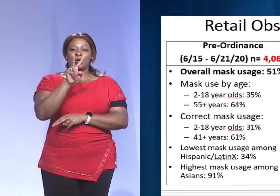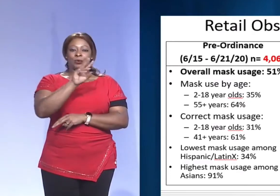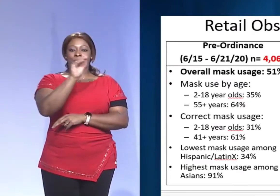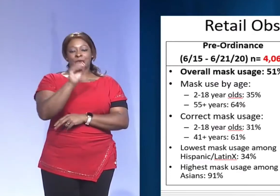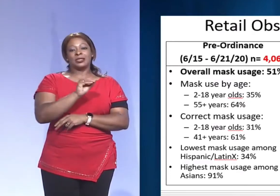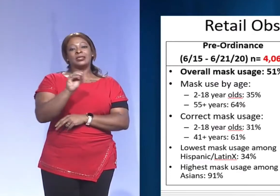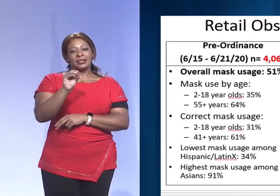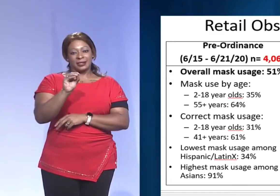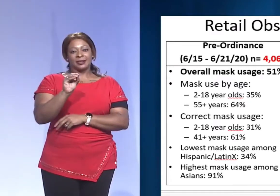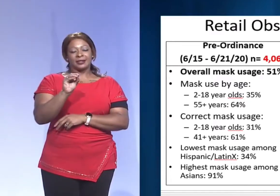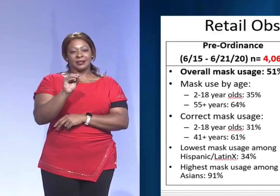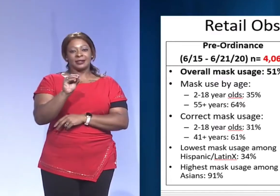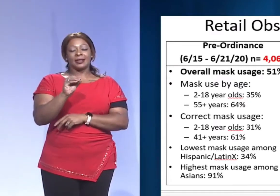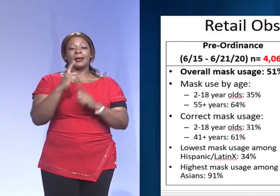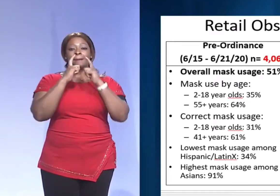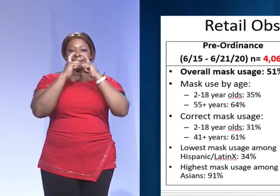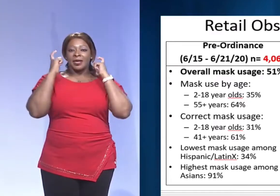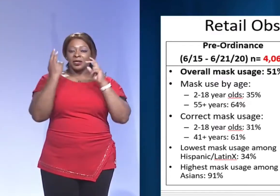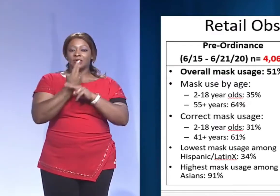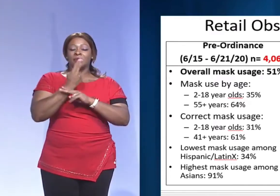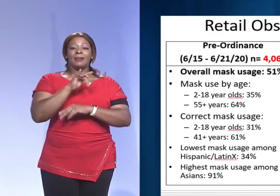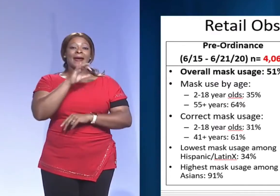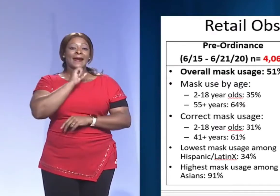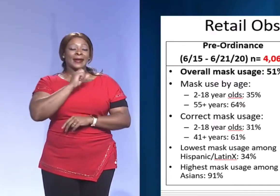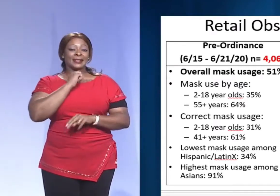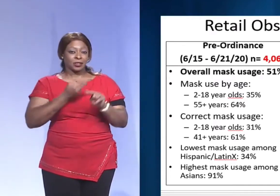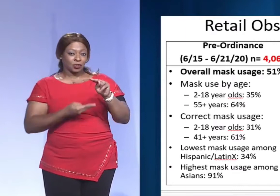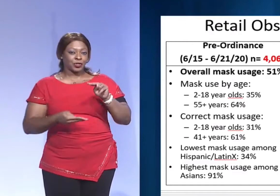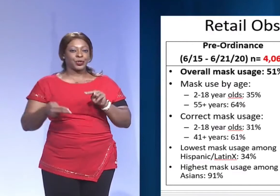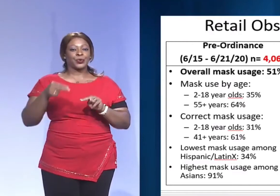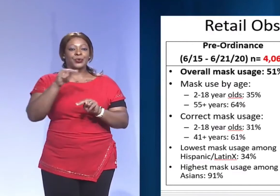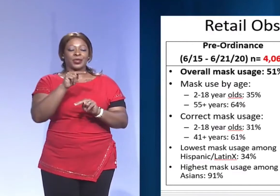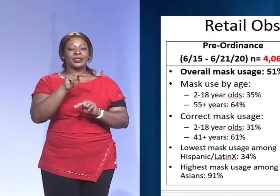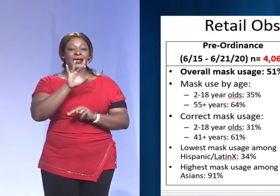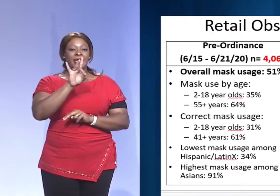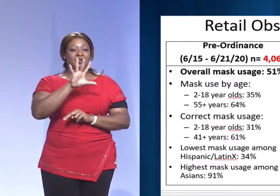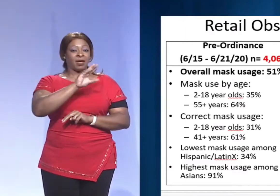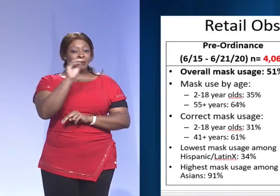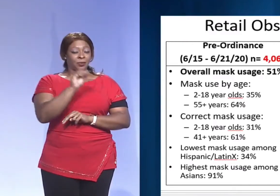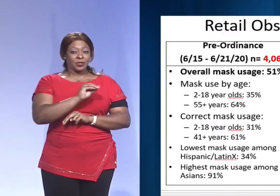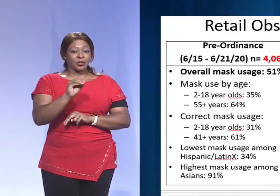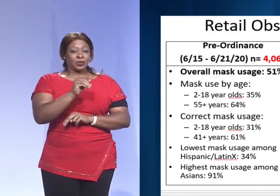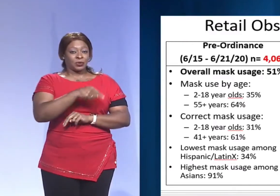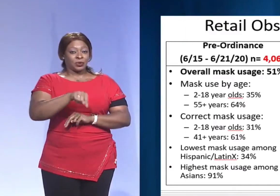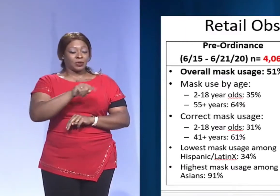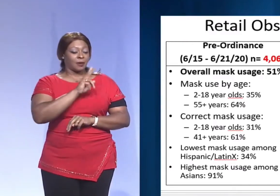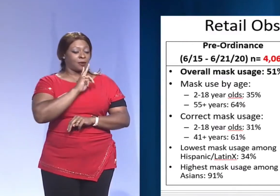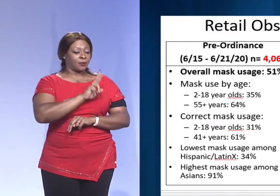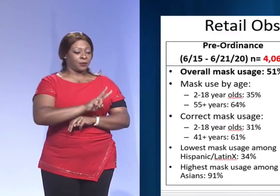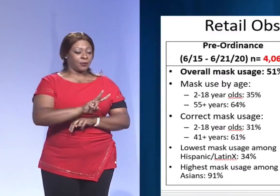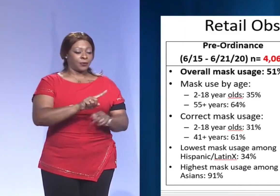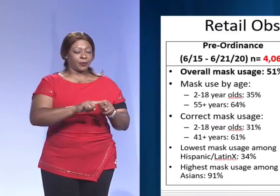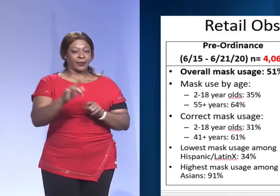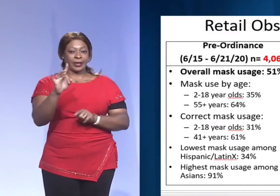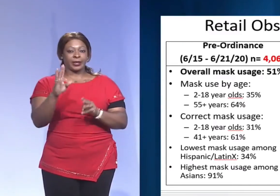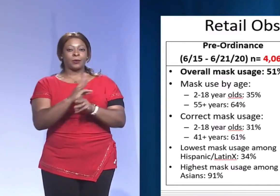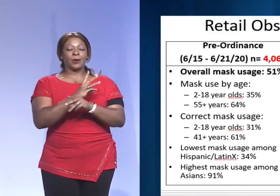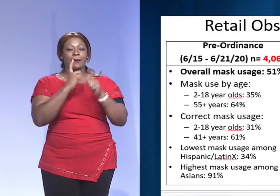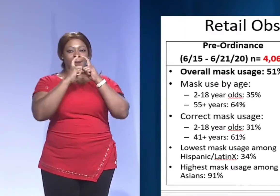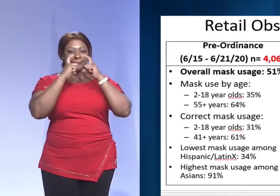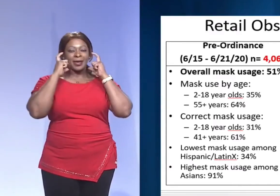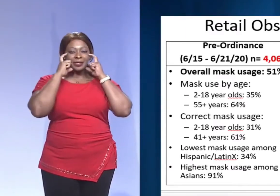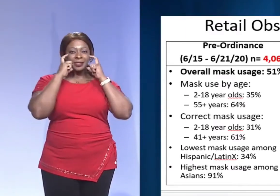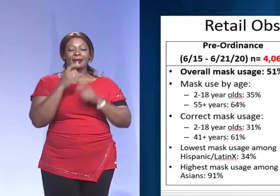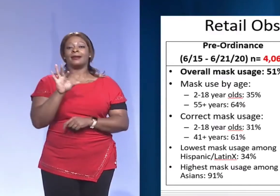92%. The mask usage by age increased, with 85% of those 2 to 18 wearing a mask,